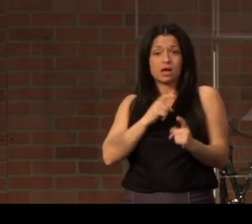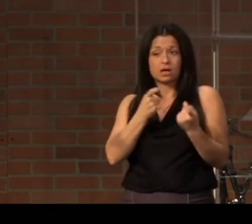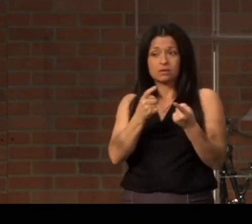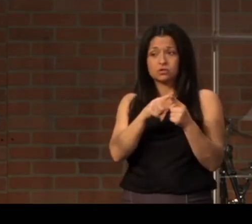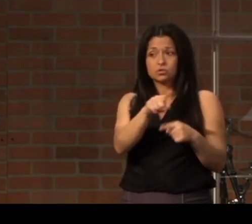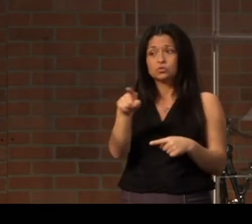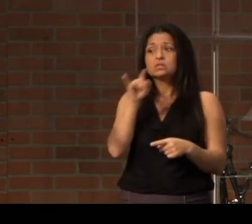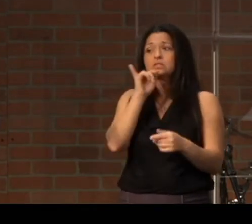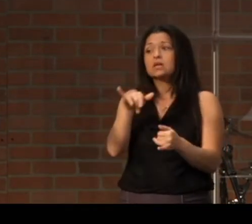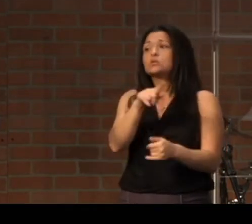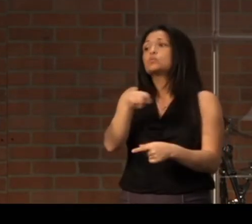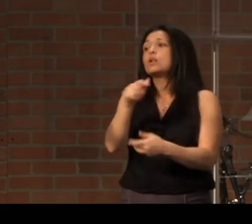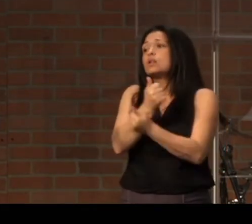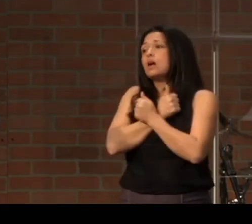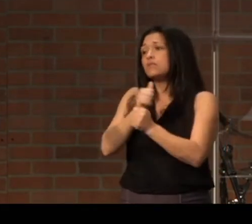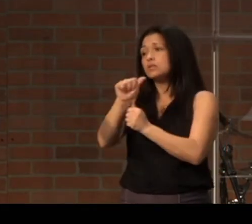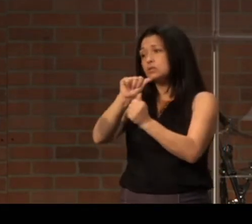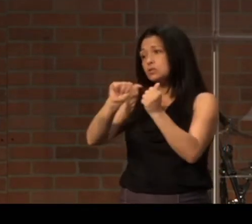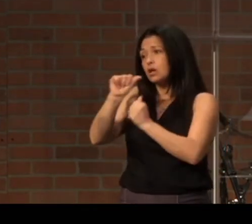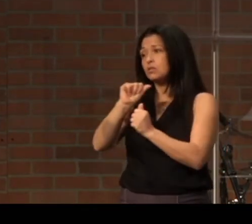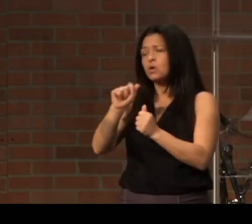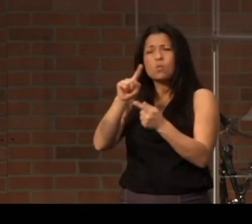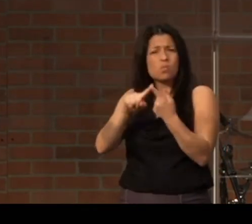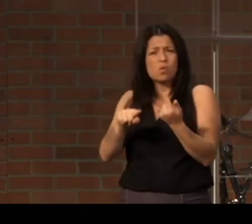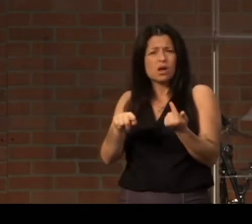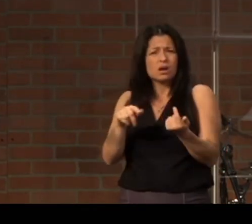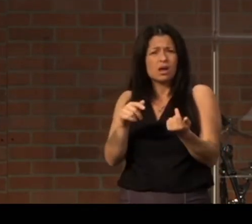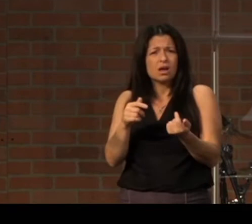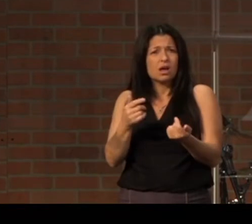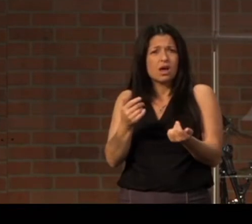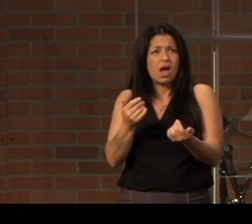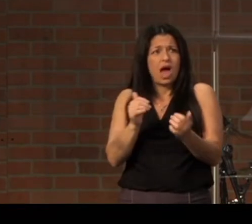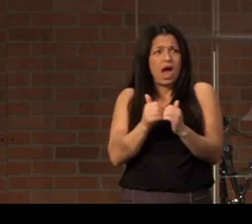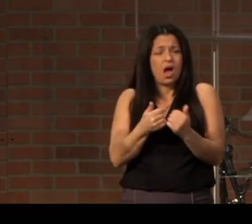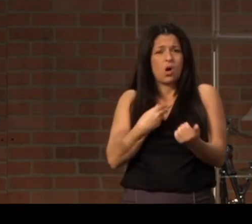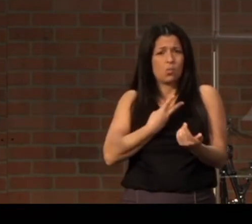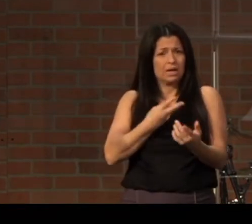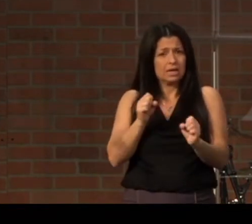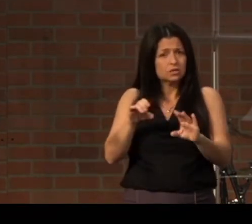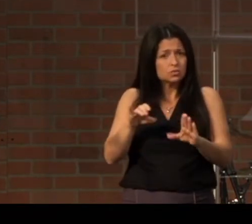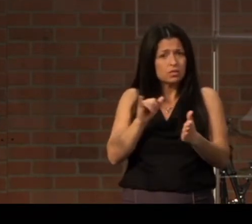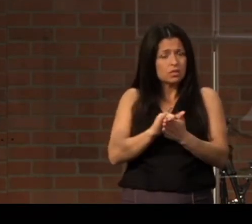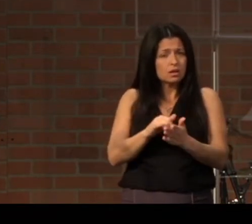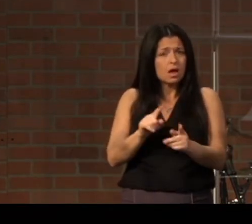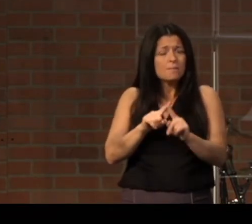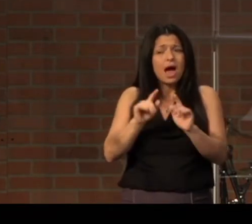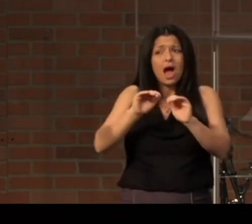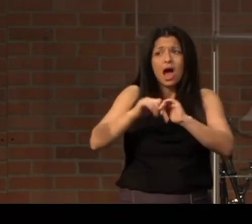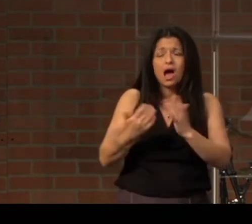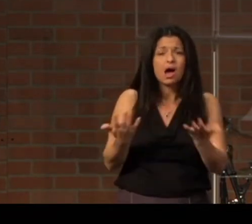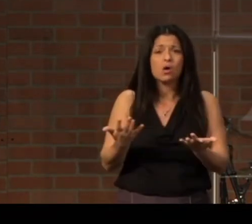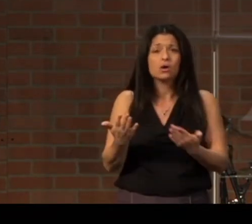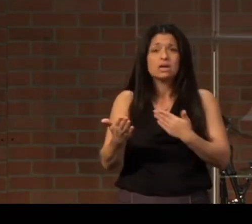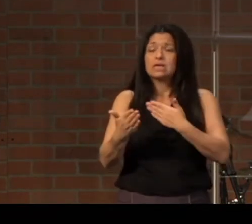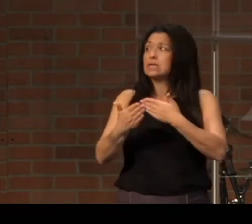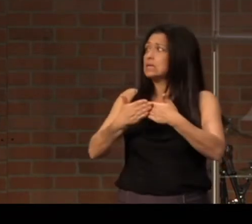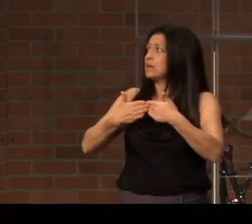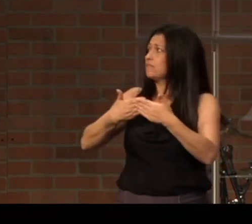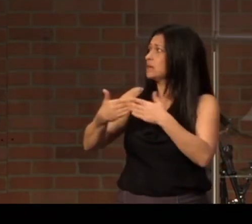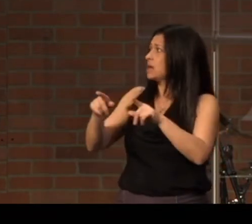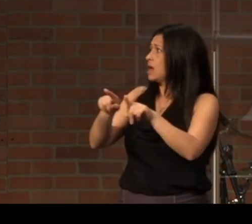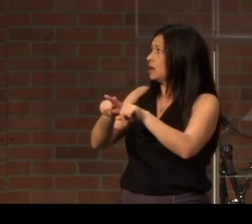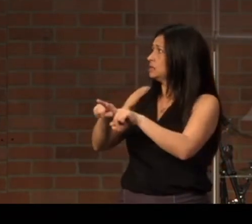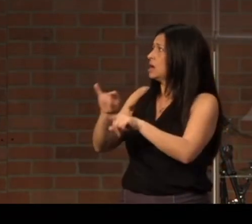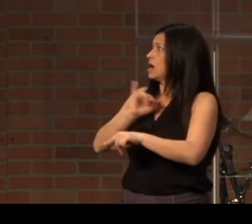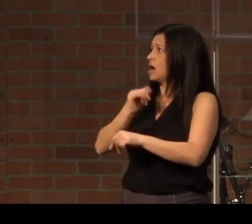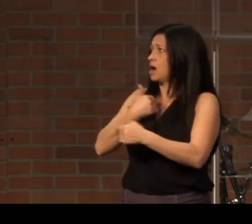another. Now, what enables us to do that? I mean, it's one thing to know we're supposed to love each other, but how do we do that? Even as I have loved you, that you